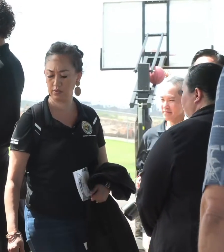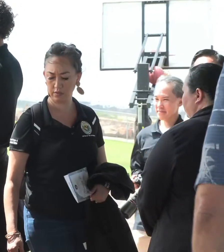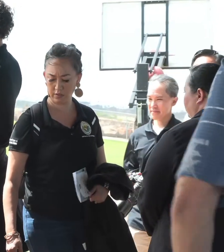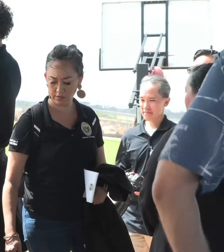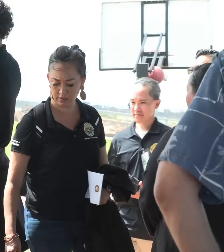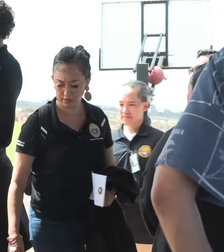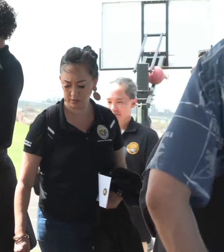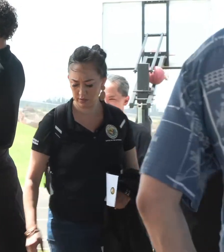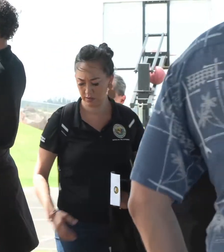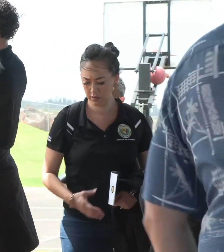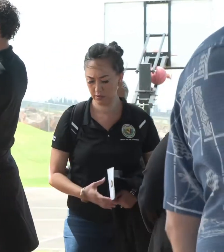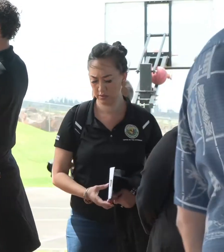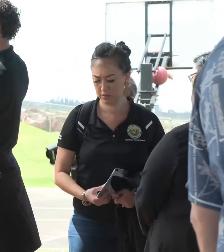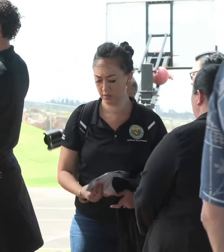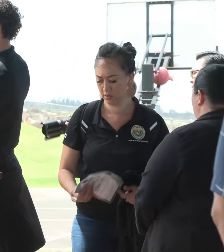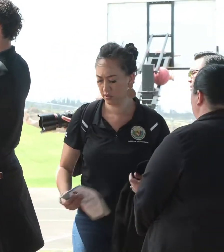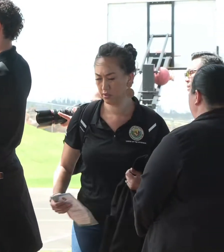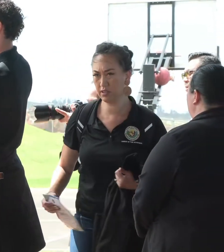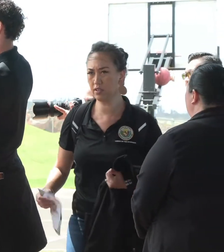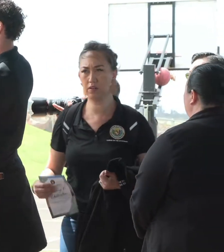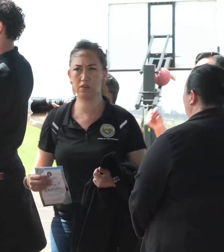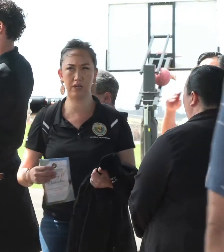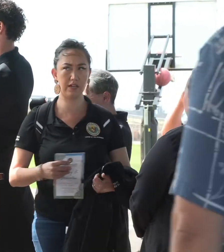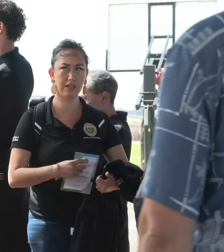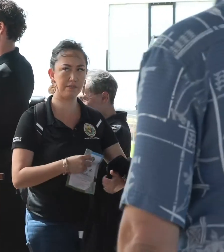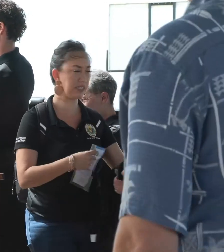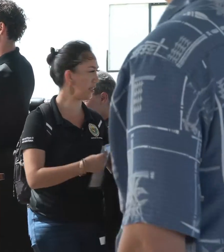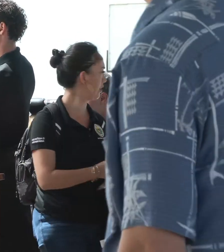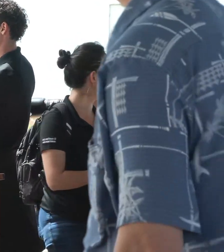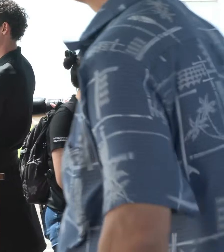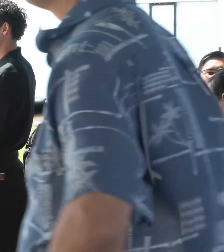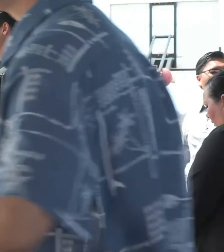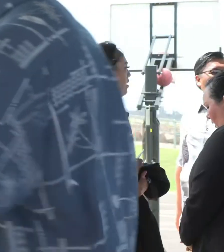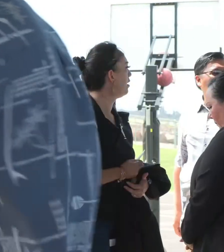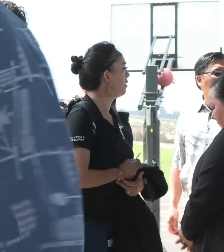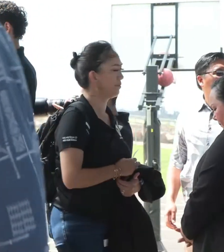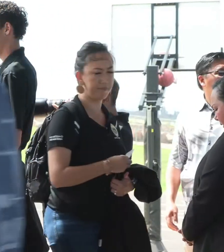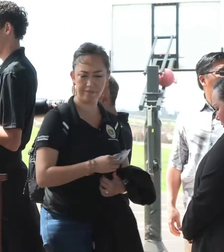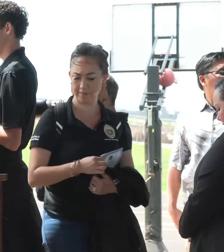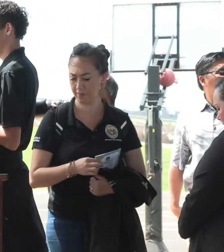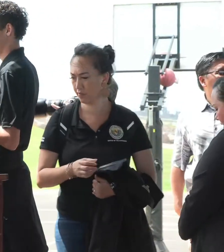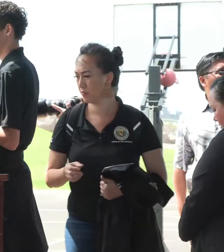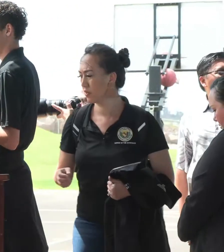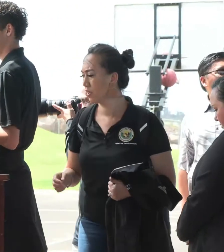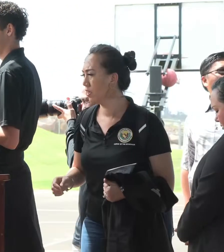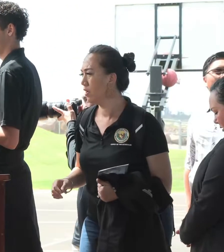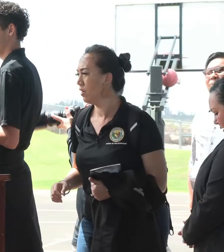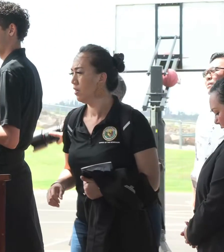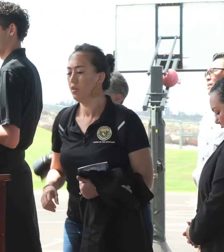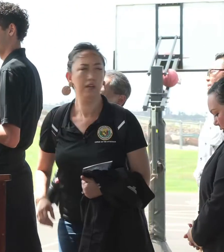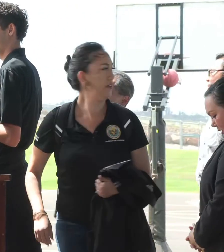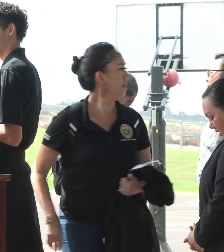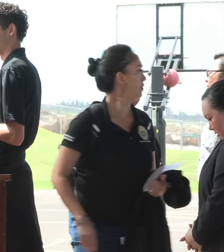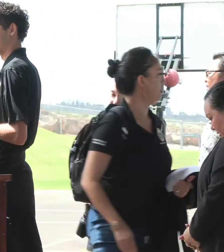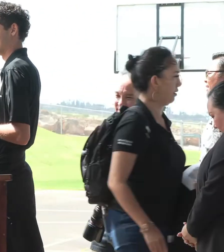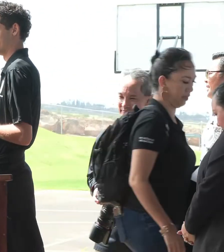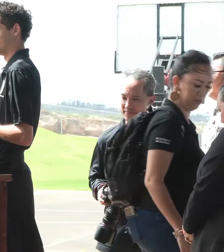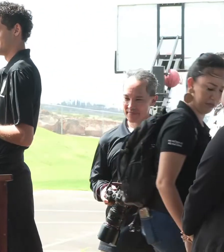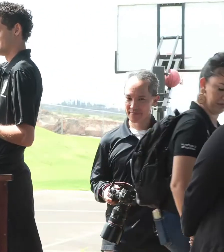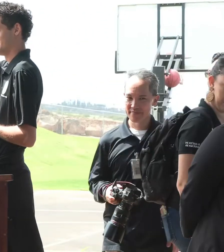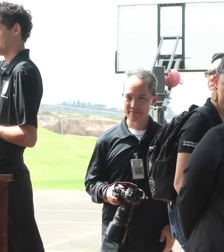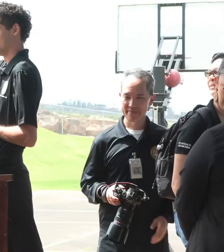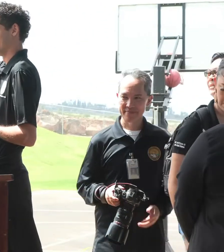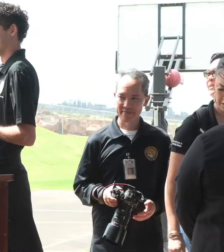Okay, ready? Look this way for me. 3, 2, and 1. Beautiful. Now look right here. And now over here. 1, 2, 3. Now for